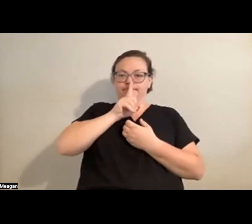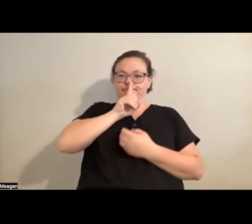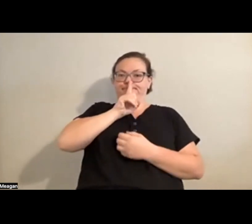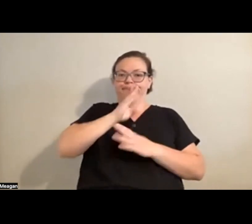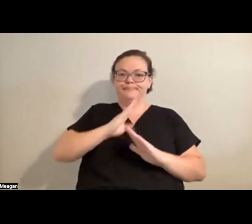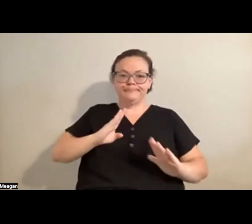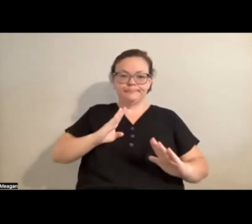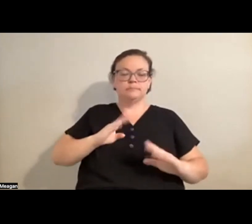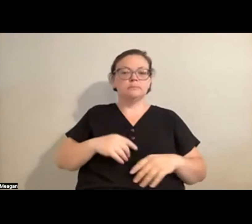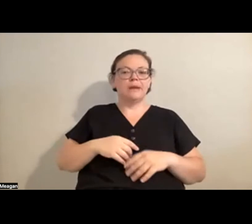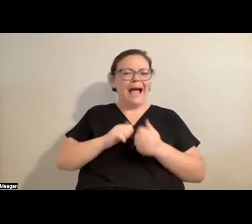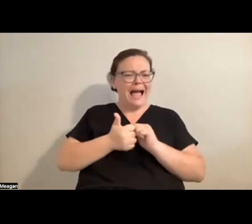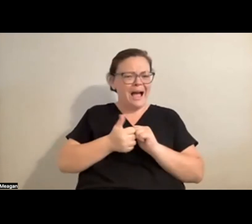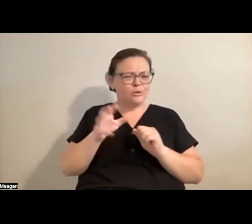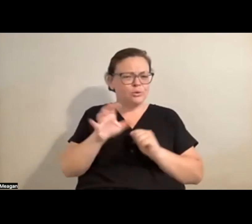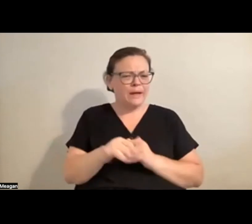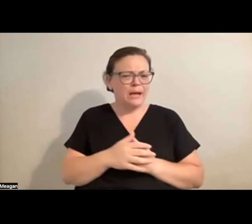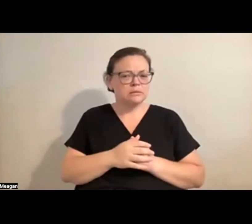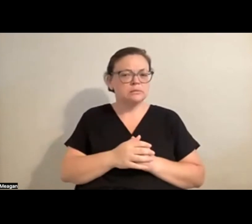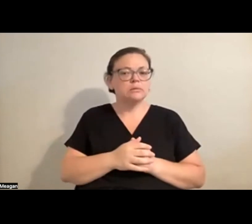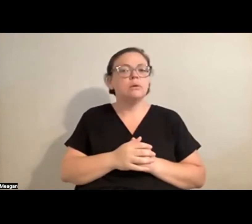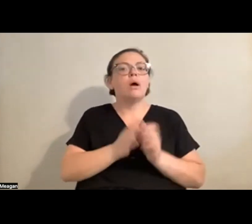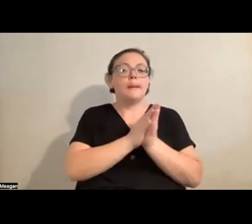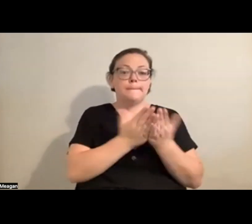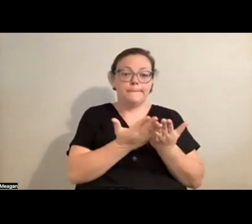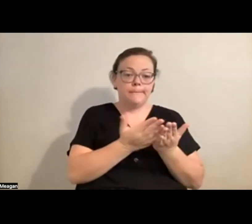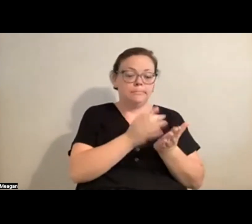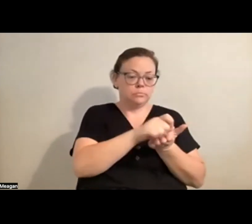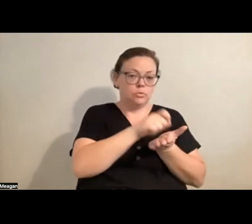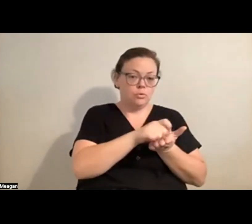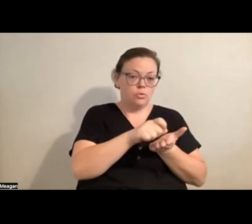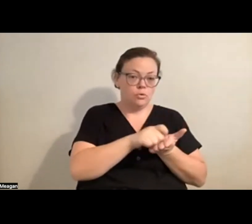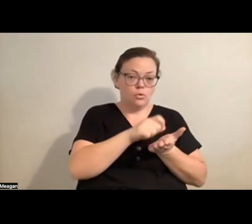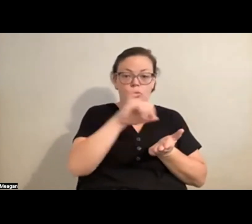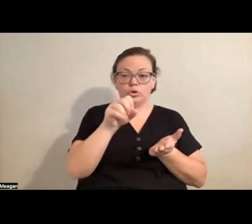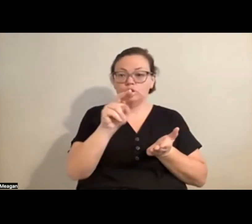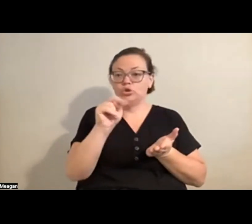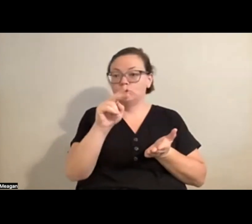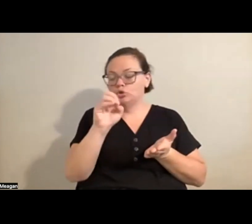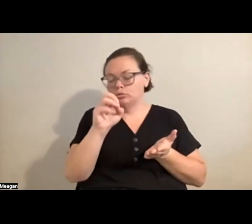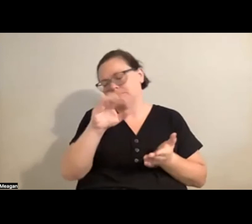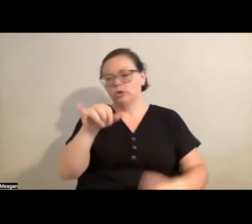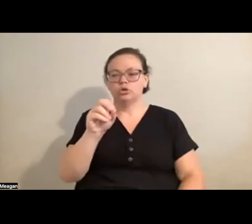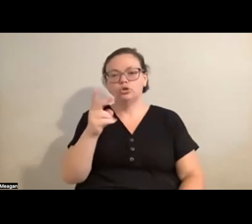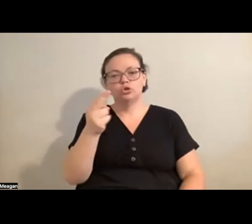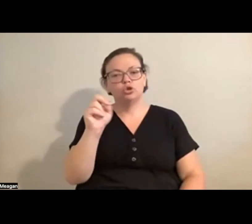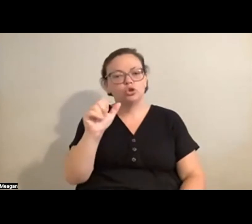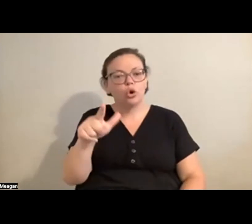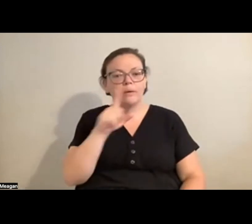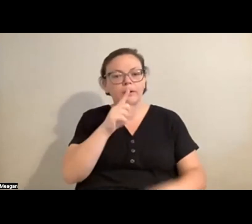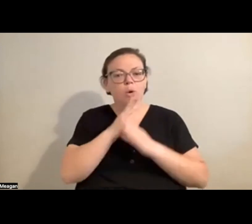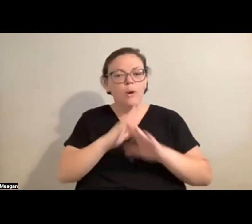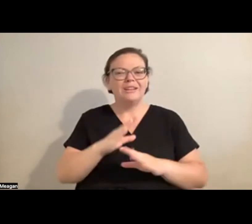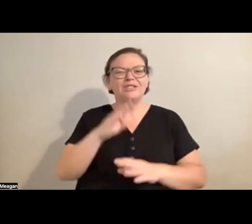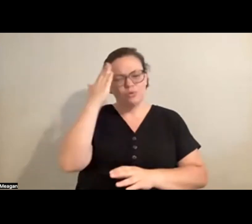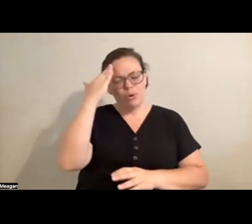how was I able to do that? Well, a journal and a pen is very quiet, right? I was always thinking like those kids that play